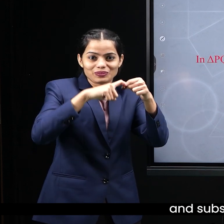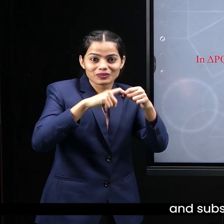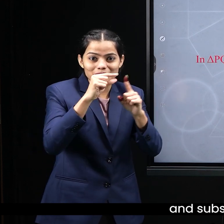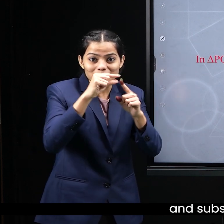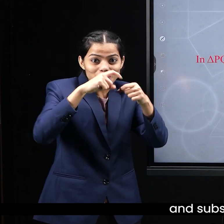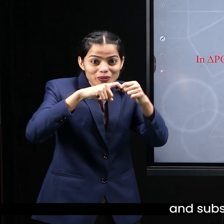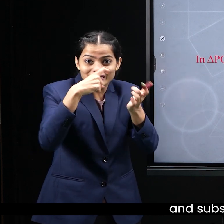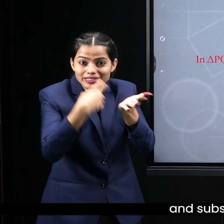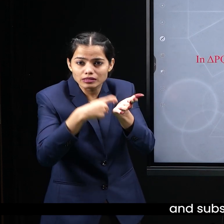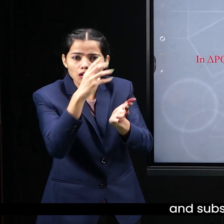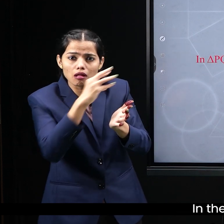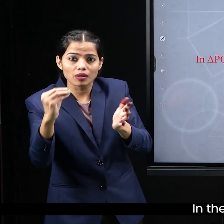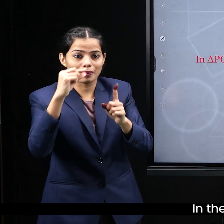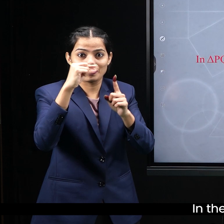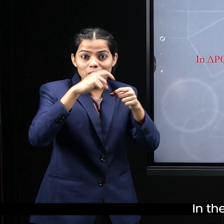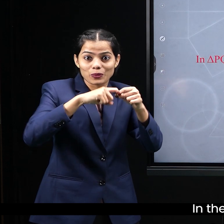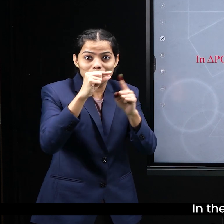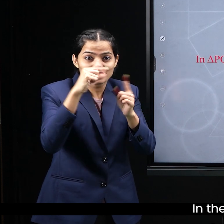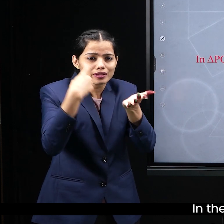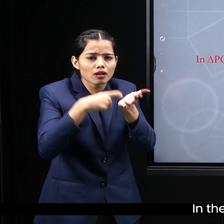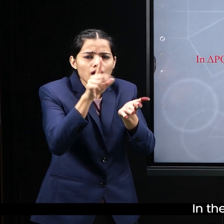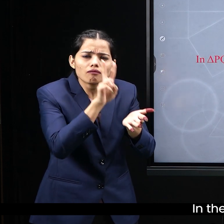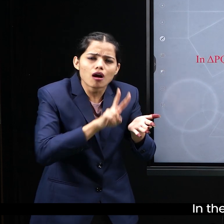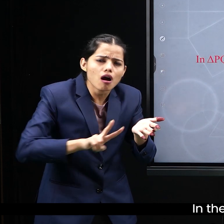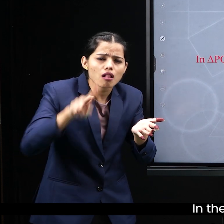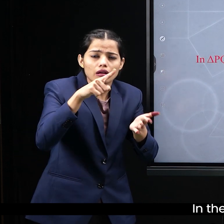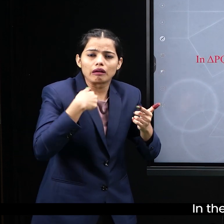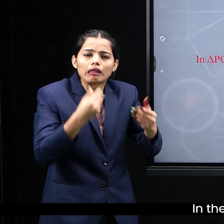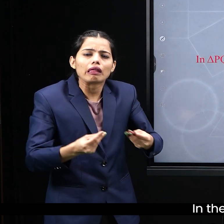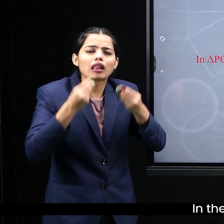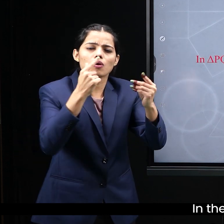QPR values in the given equation. We get